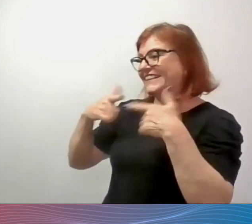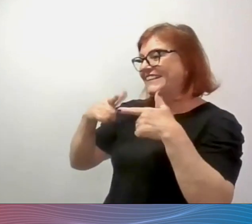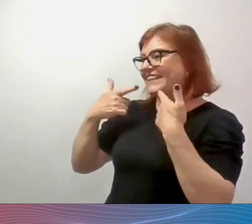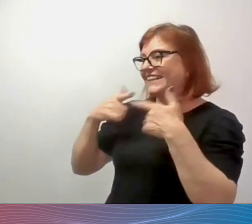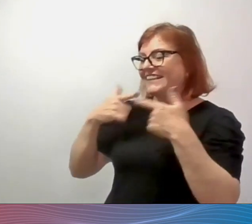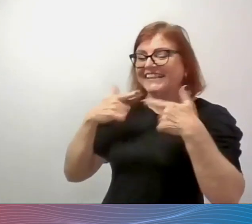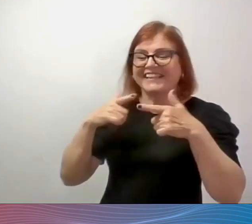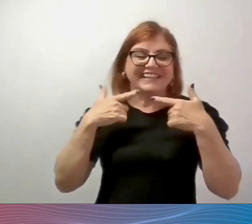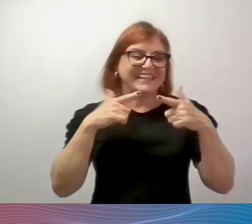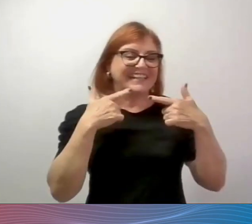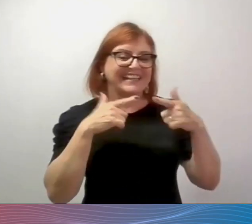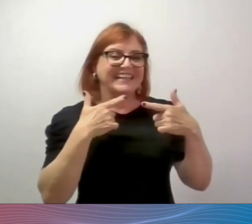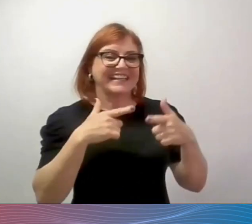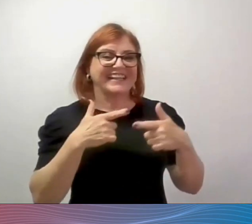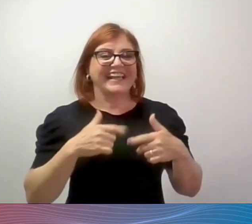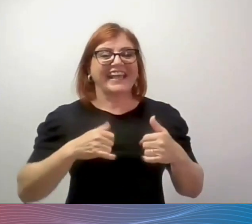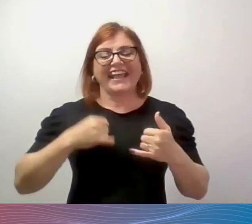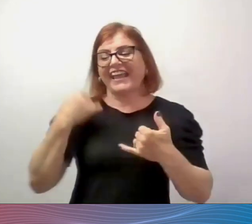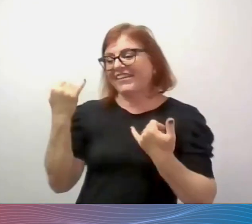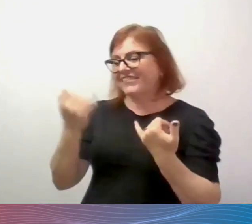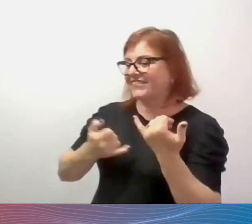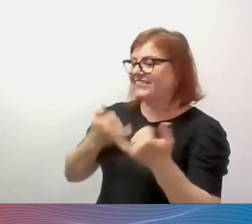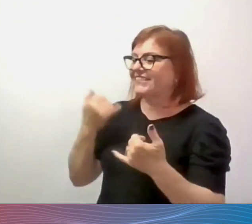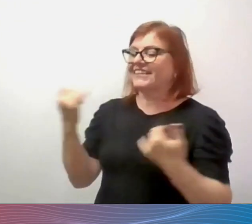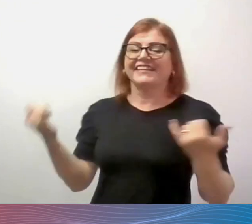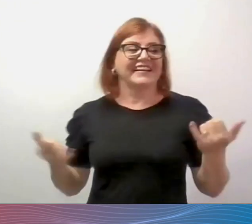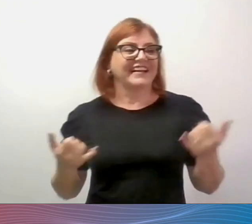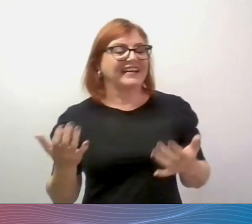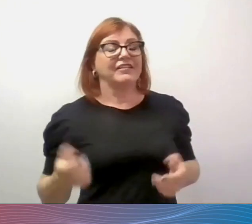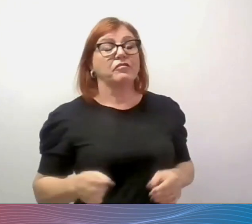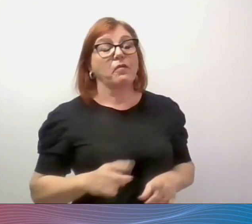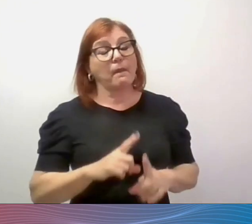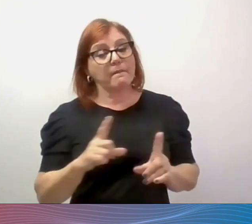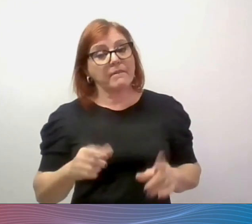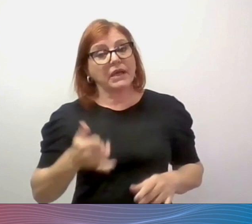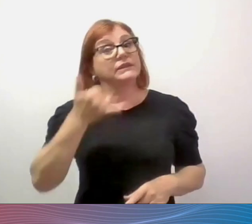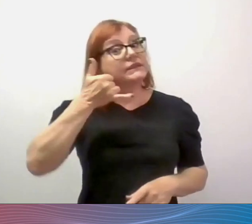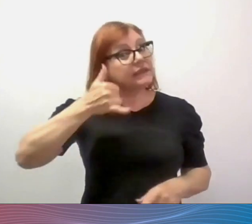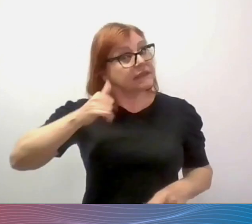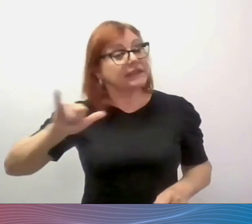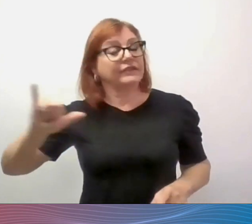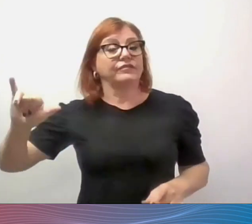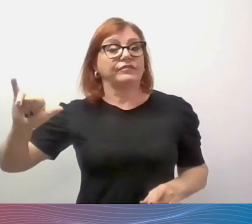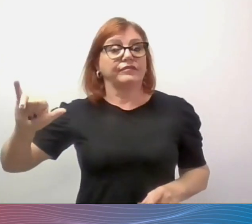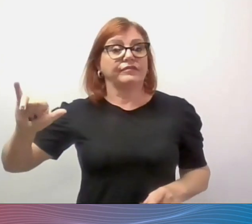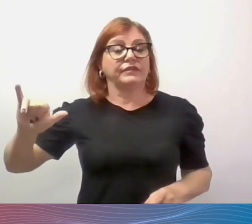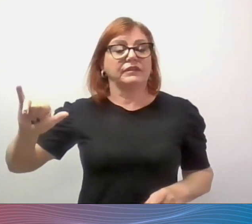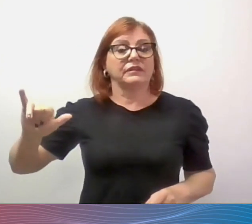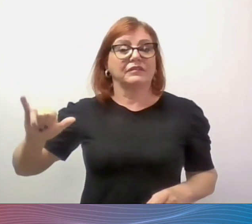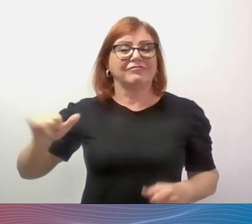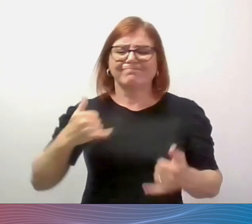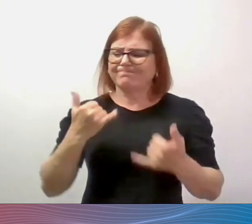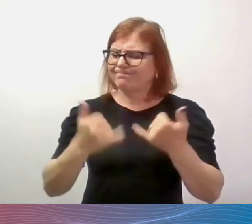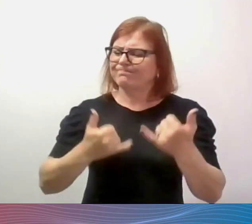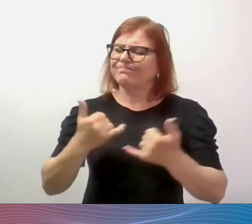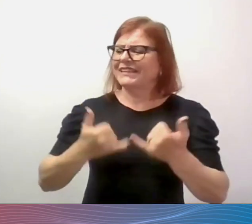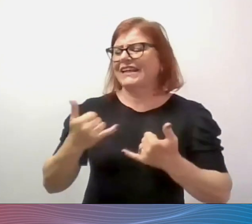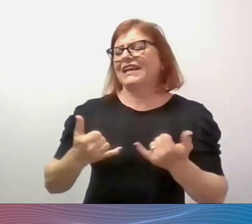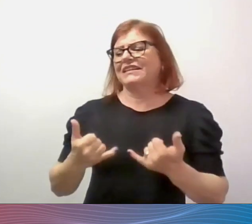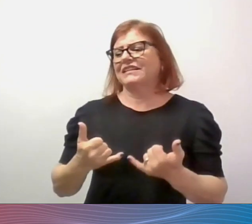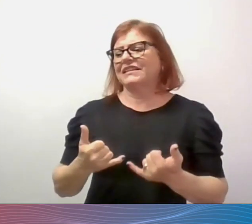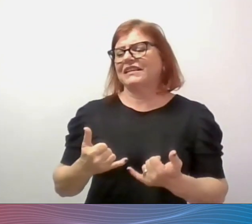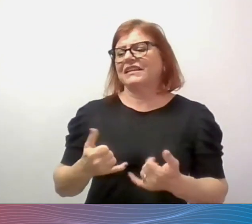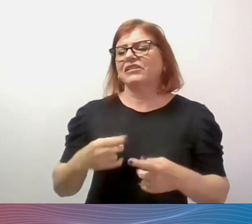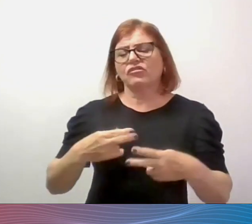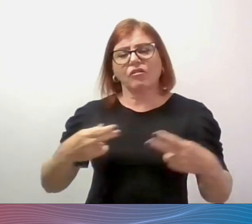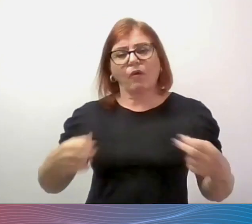can laugh. Mas irmãos, evitem excesso de brincadeiras em assuntos sérios. But brothers and sisters,